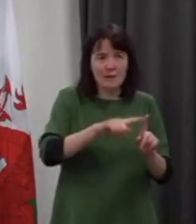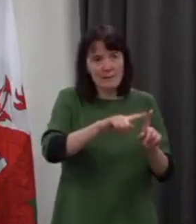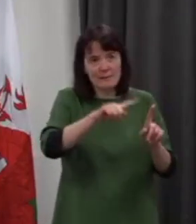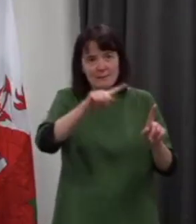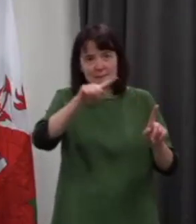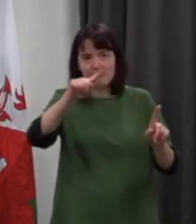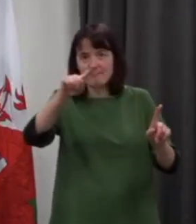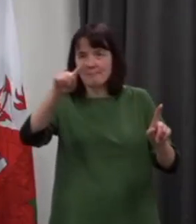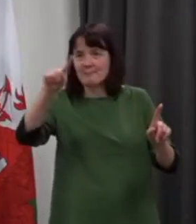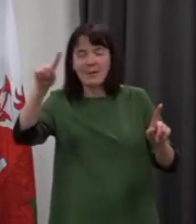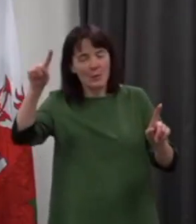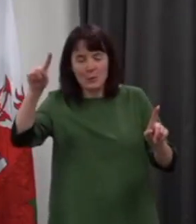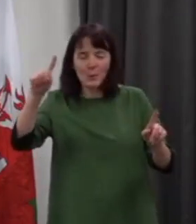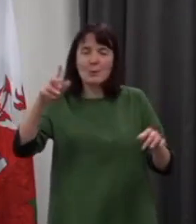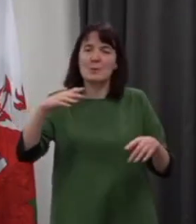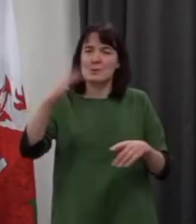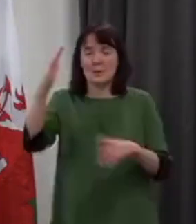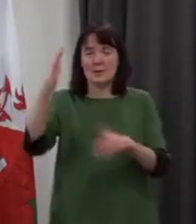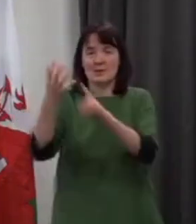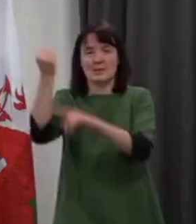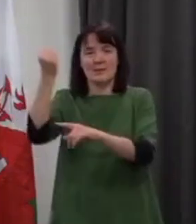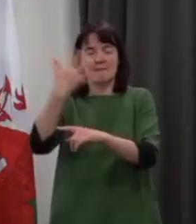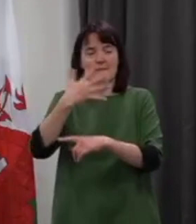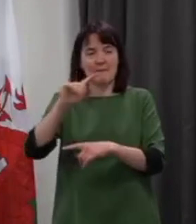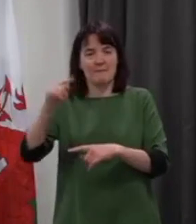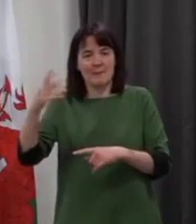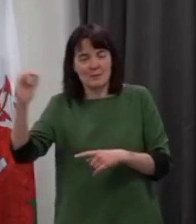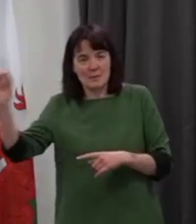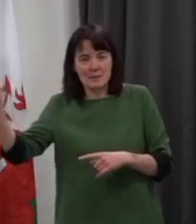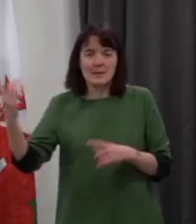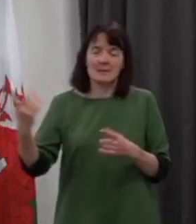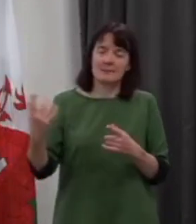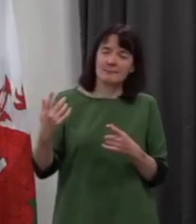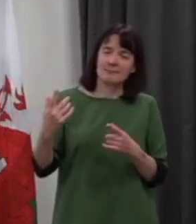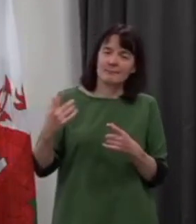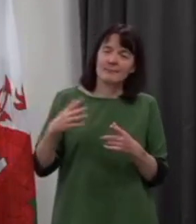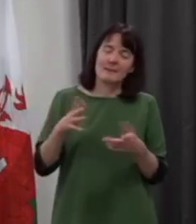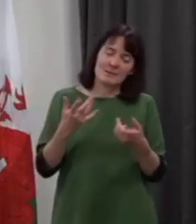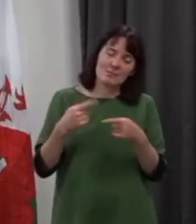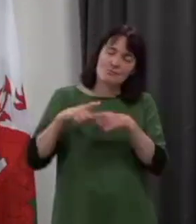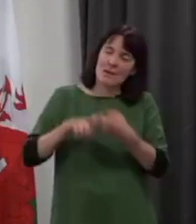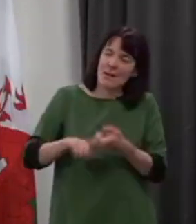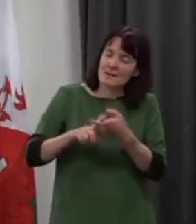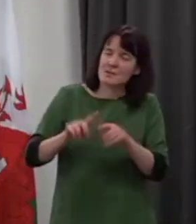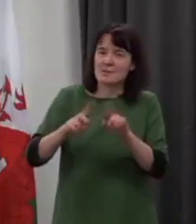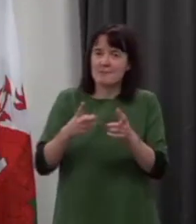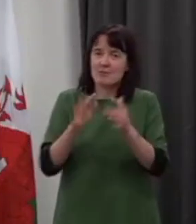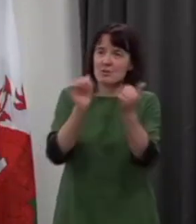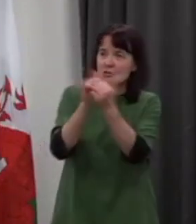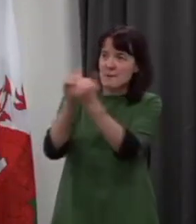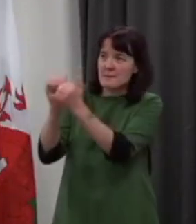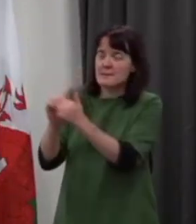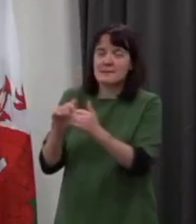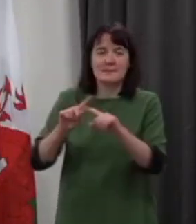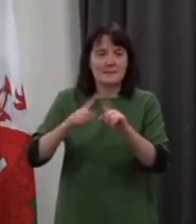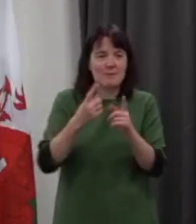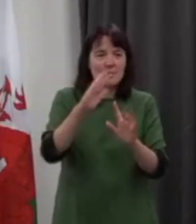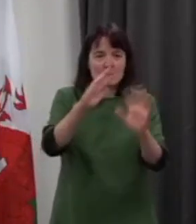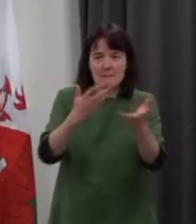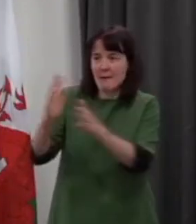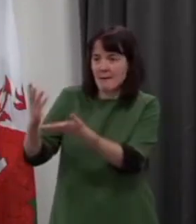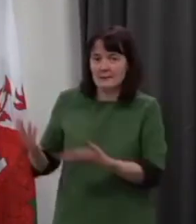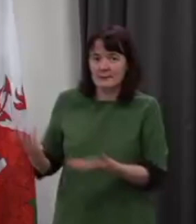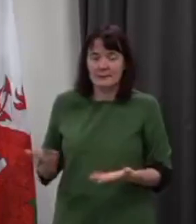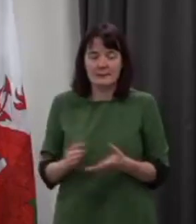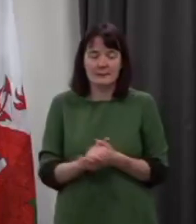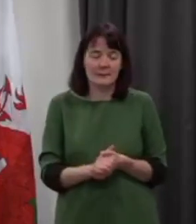and it does rely on some of the other agreements with a range of different actors as I've described. But that should mean that we'll get a lot more of our